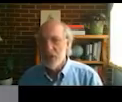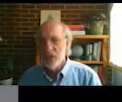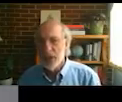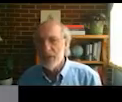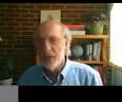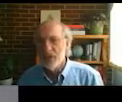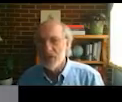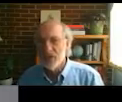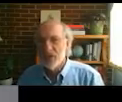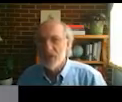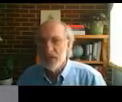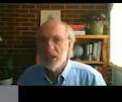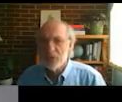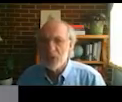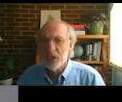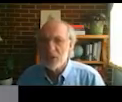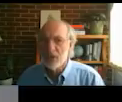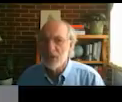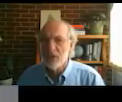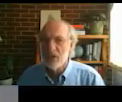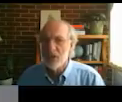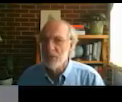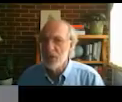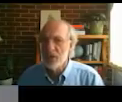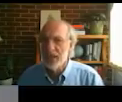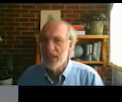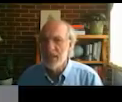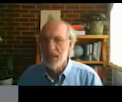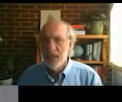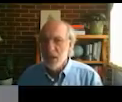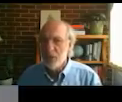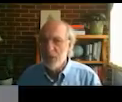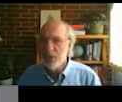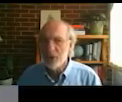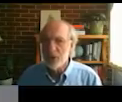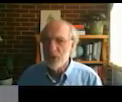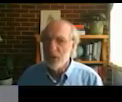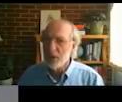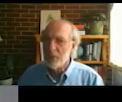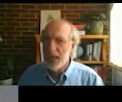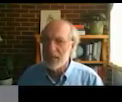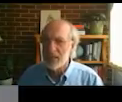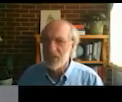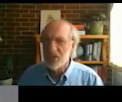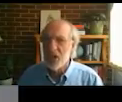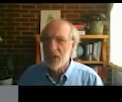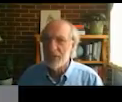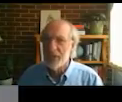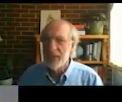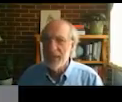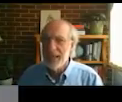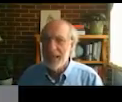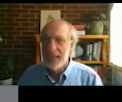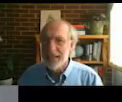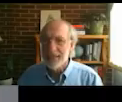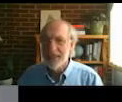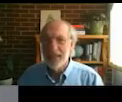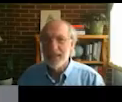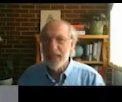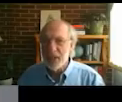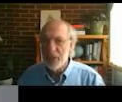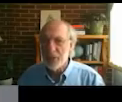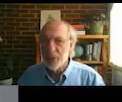your efforts to help a child learn to communicate. Remember to practice often,